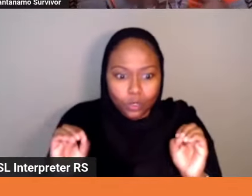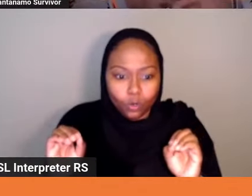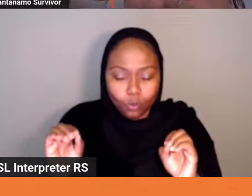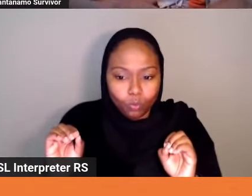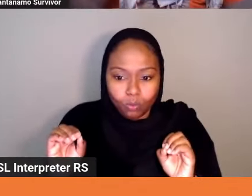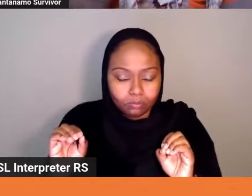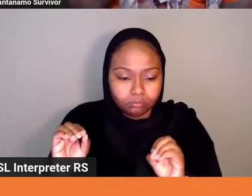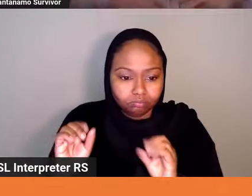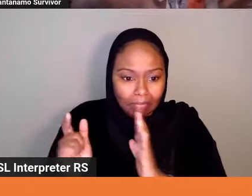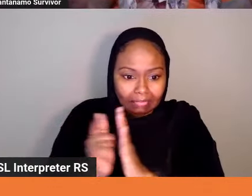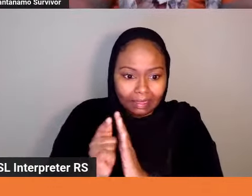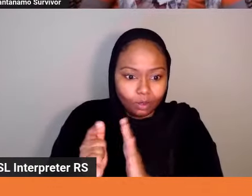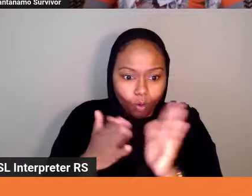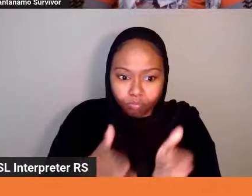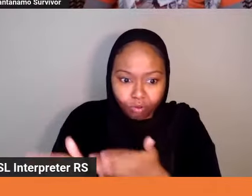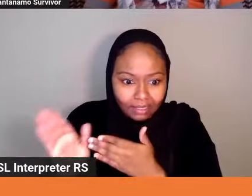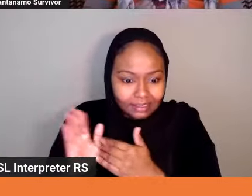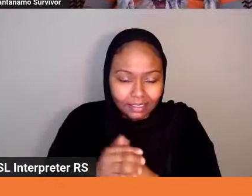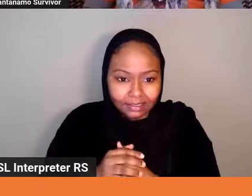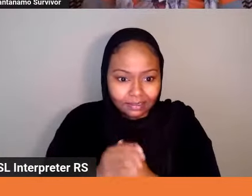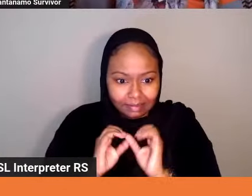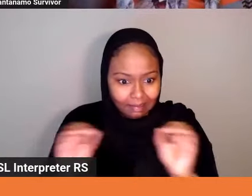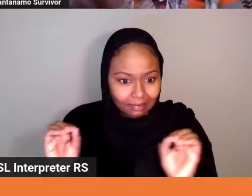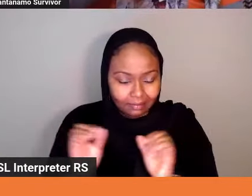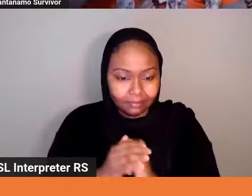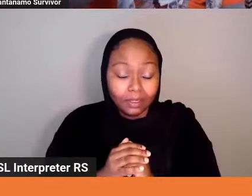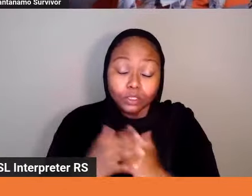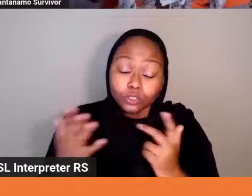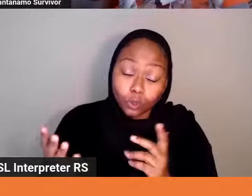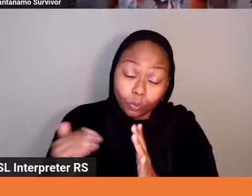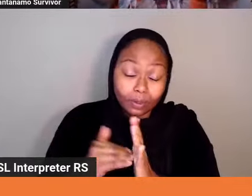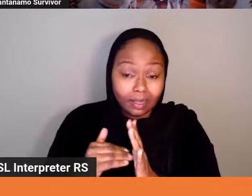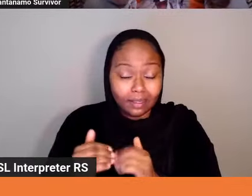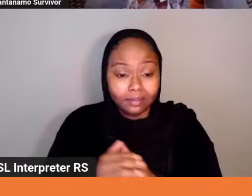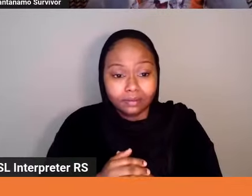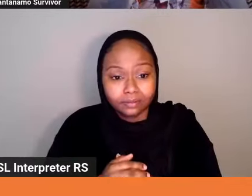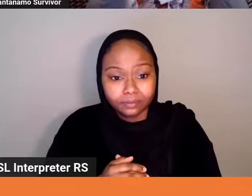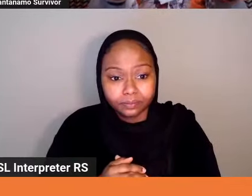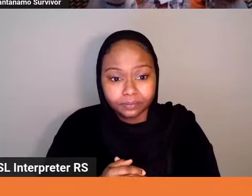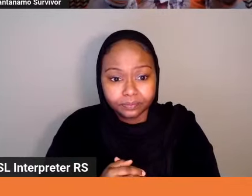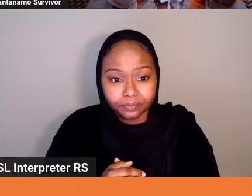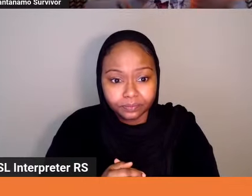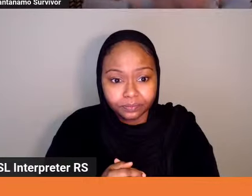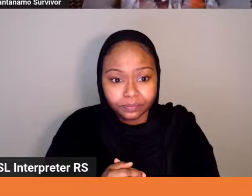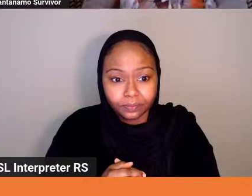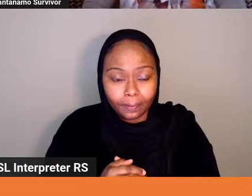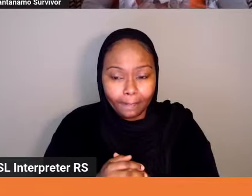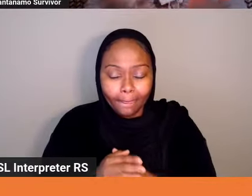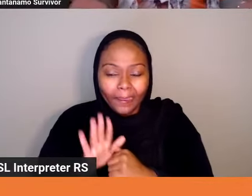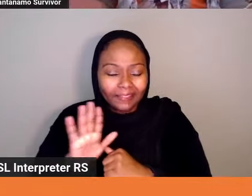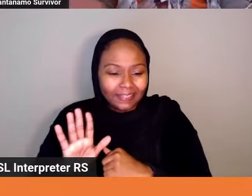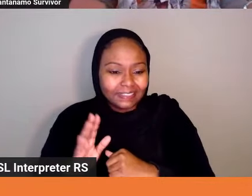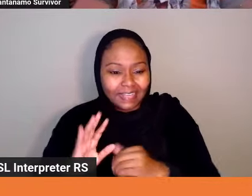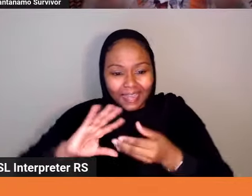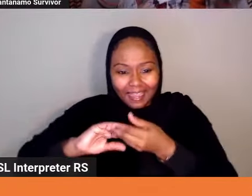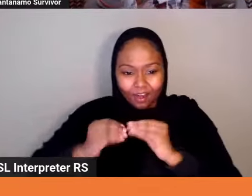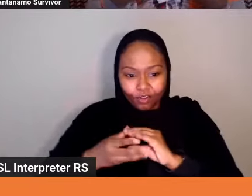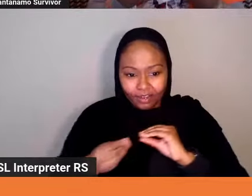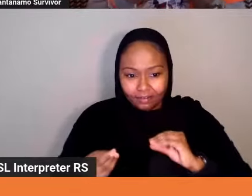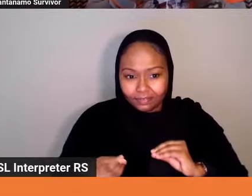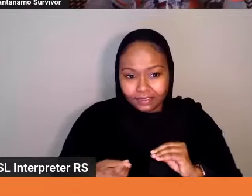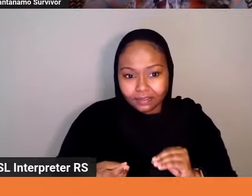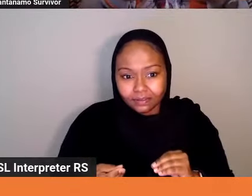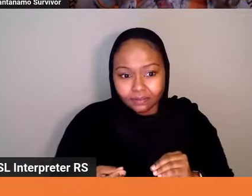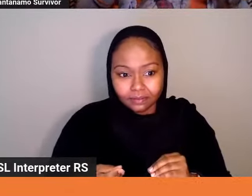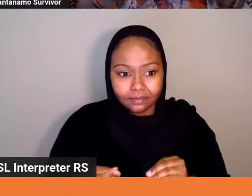process, torture in prison and so on. So again, the control of the narrative. For example, Guantanamo, I'm talking